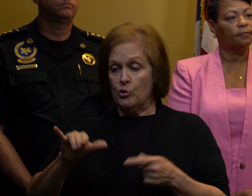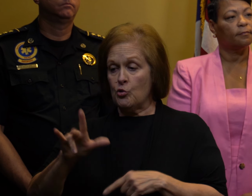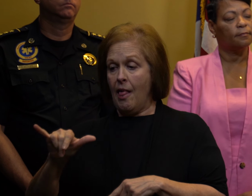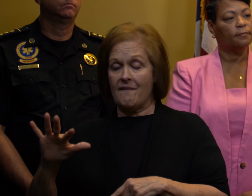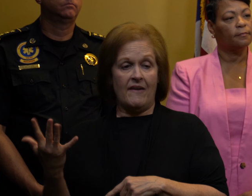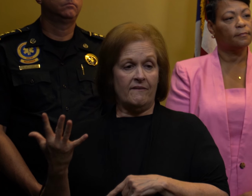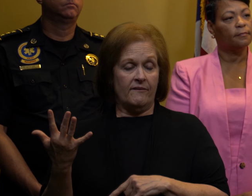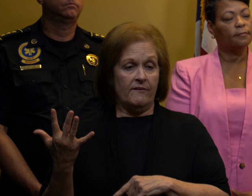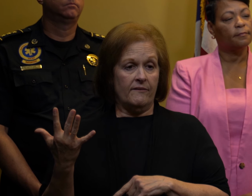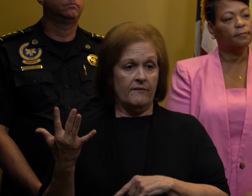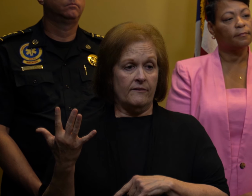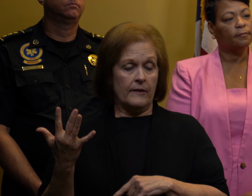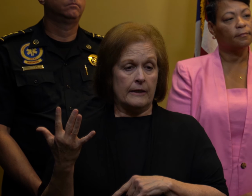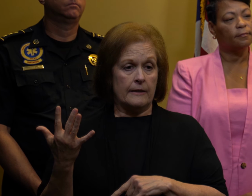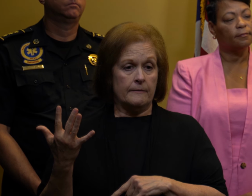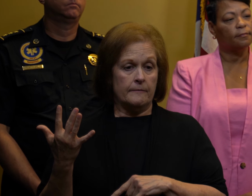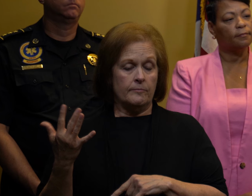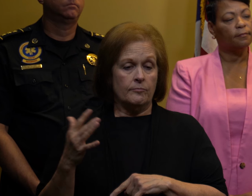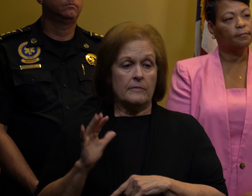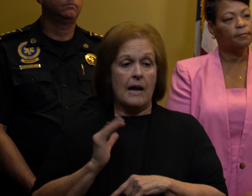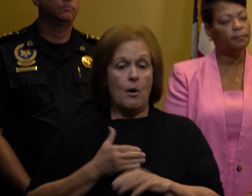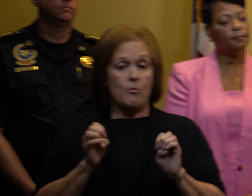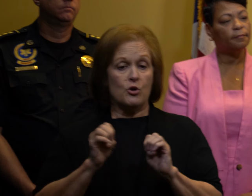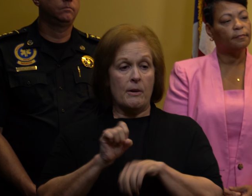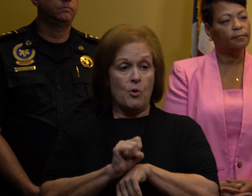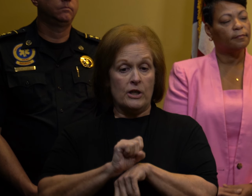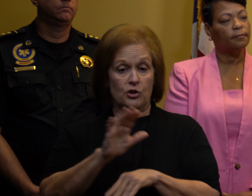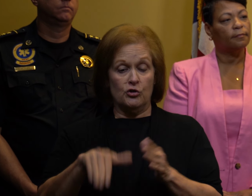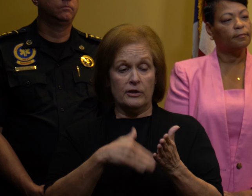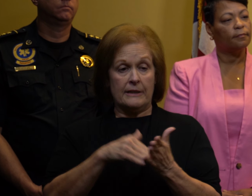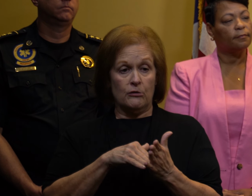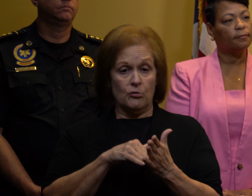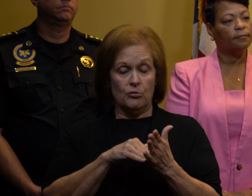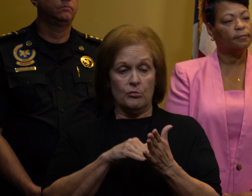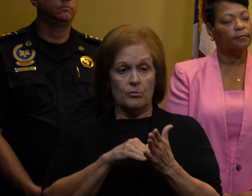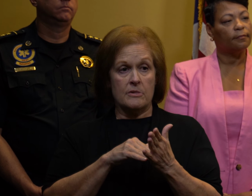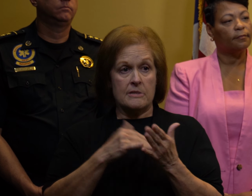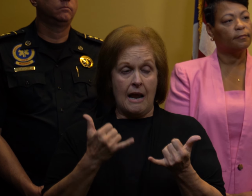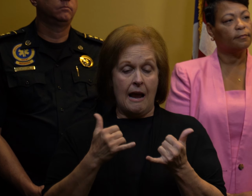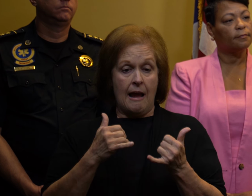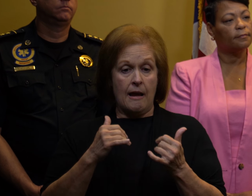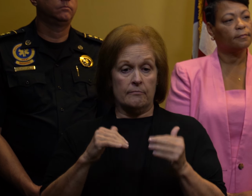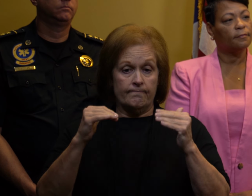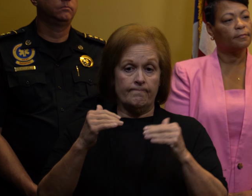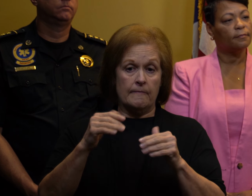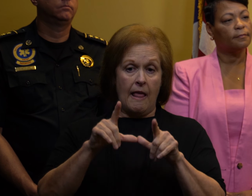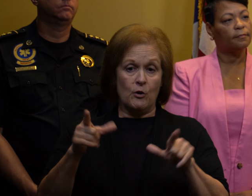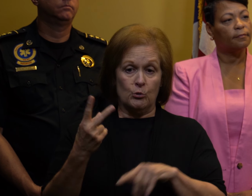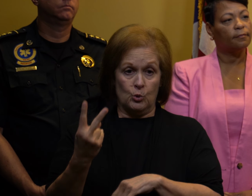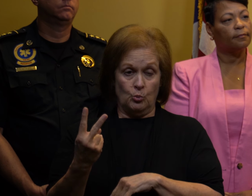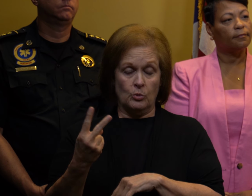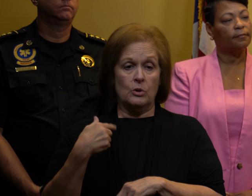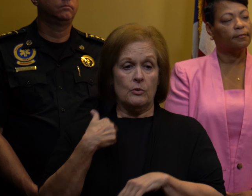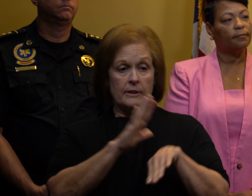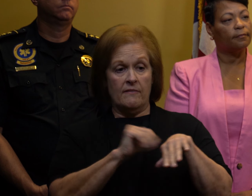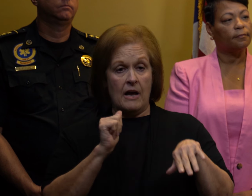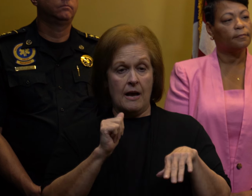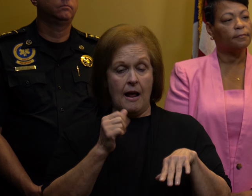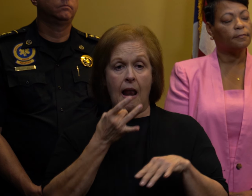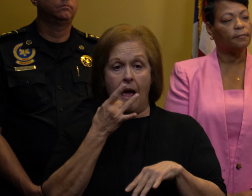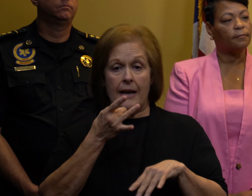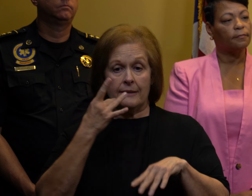5th. Our Emergency Operations Center is at a level 2 activation. We've deployed light